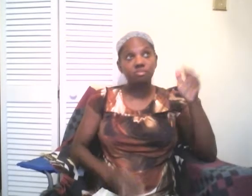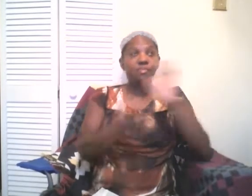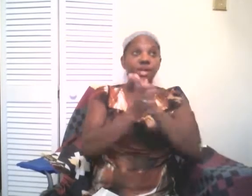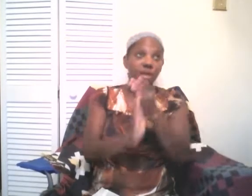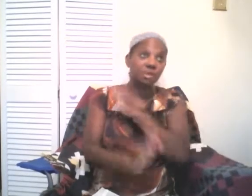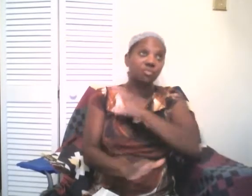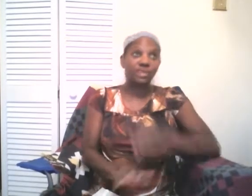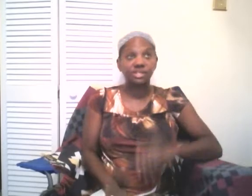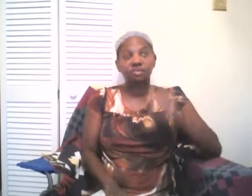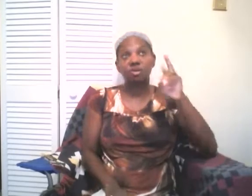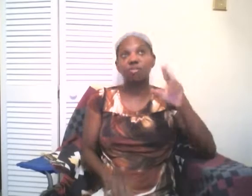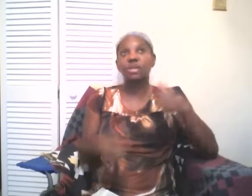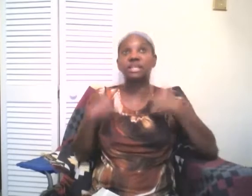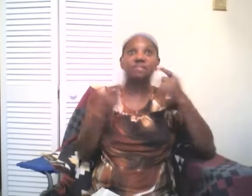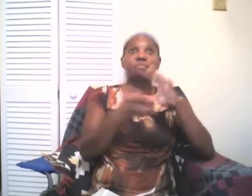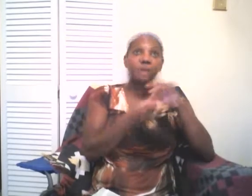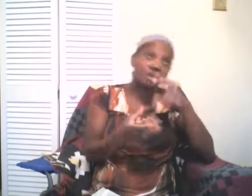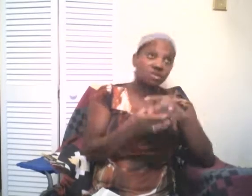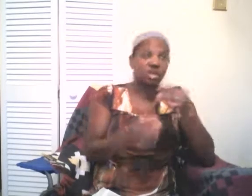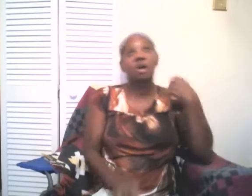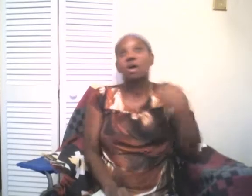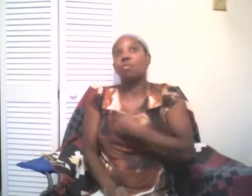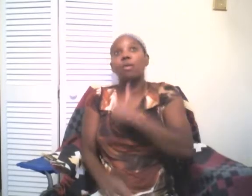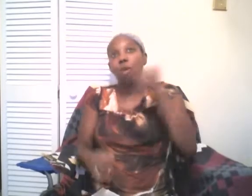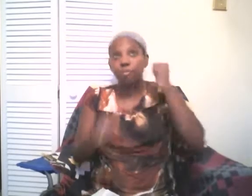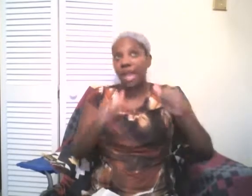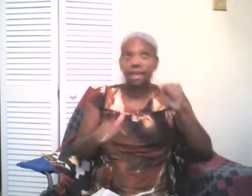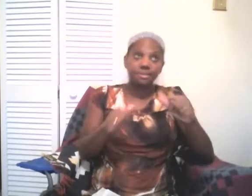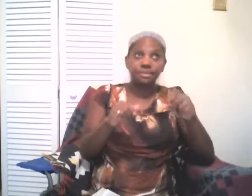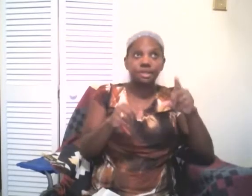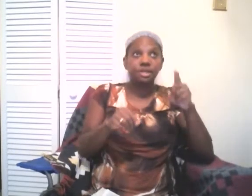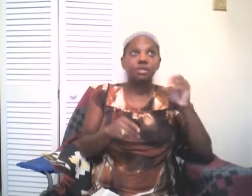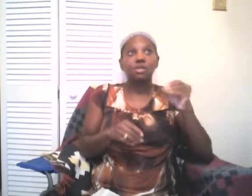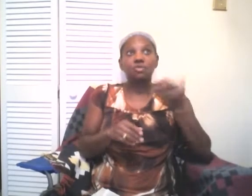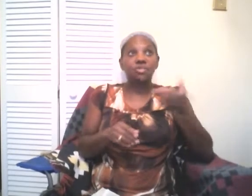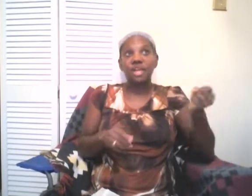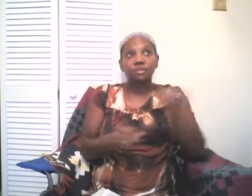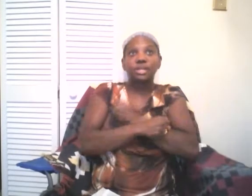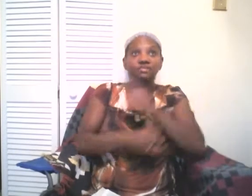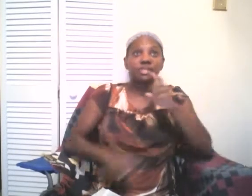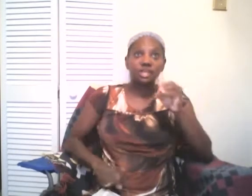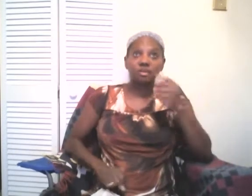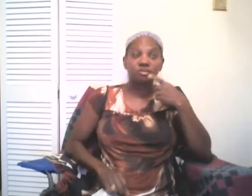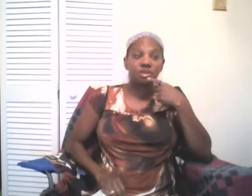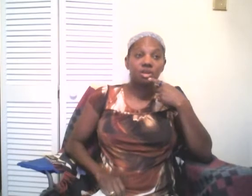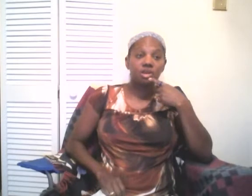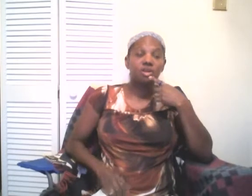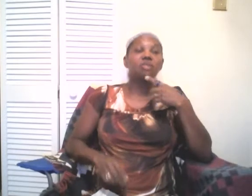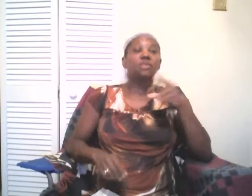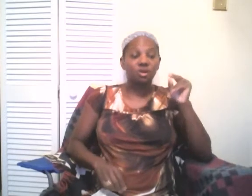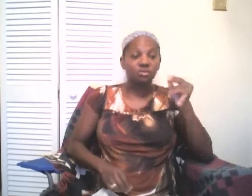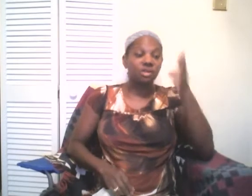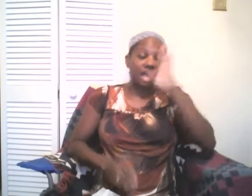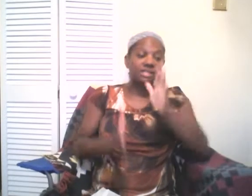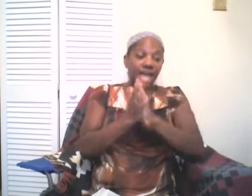we become a Christian or we live spiritual, we won't be able to do the things we love to do. No, God is asking